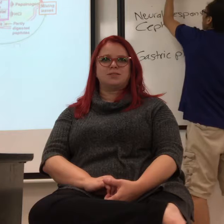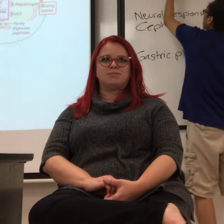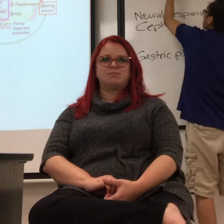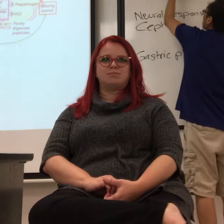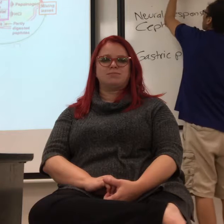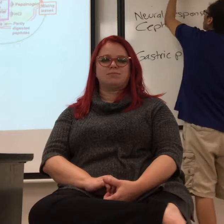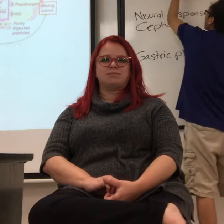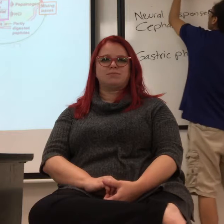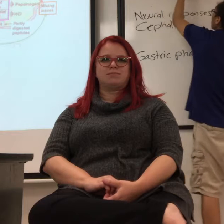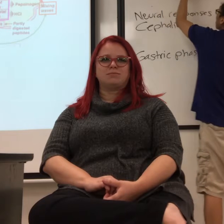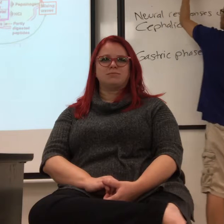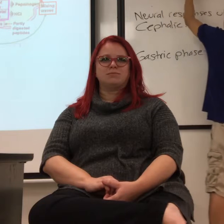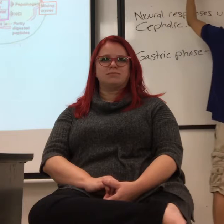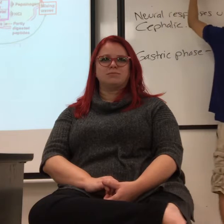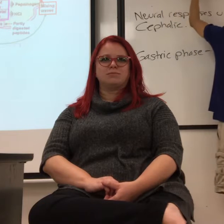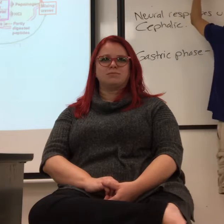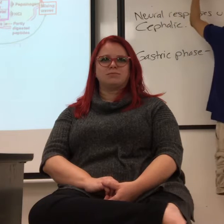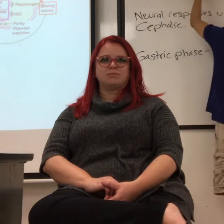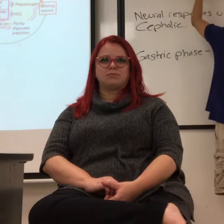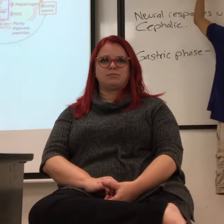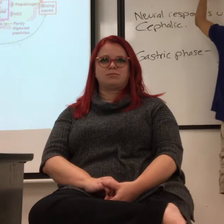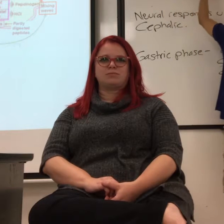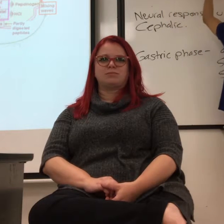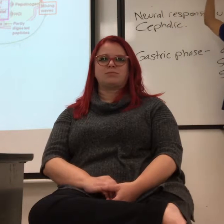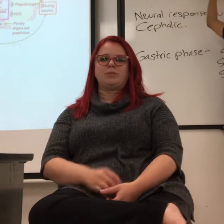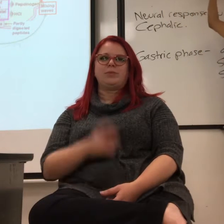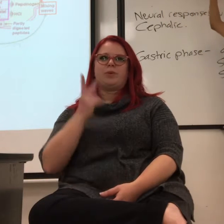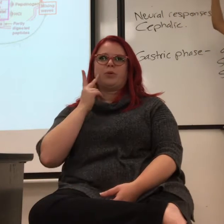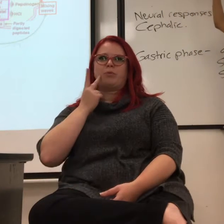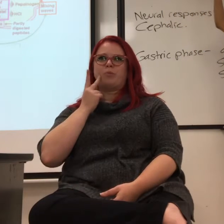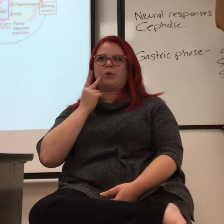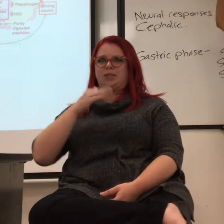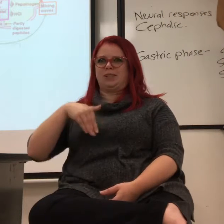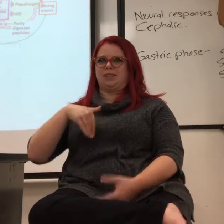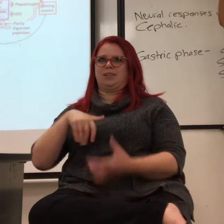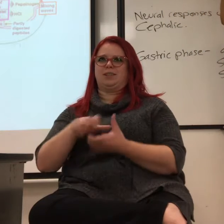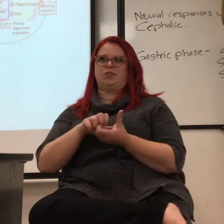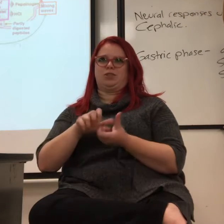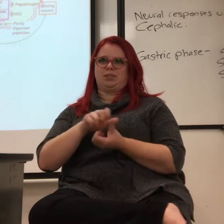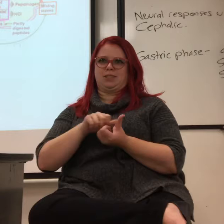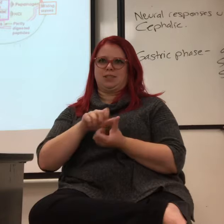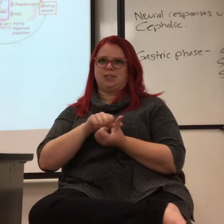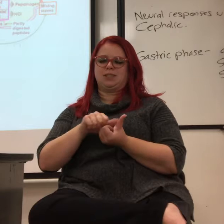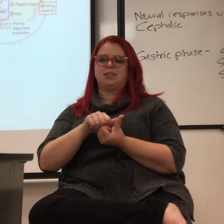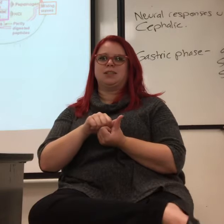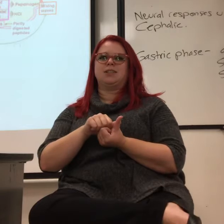If undigested proteins, PROs,